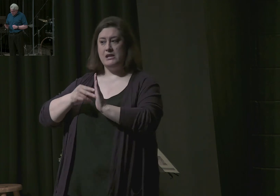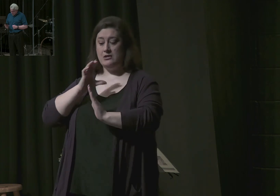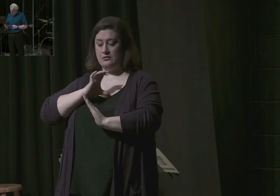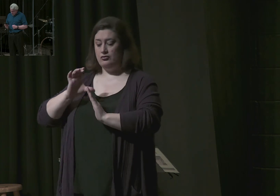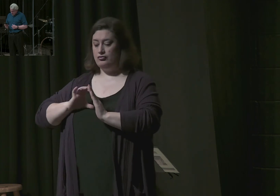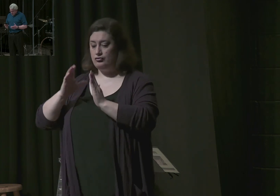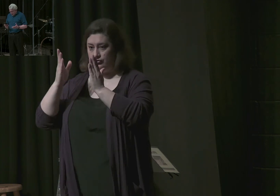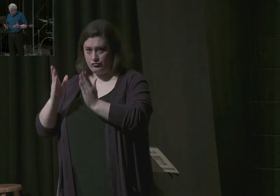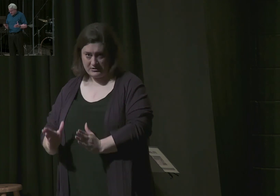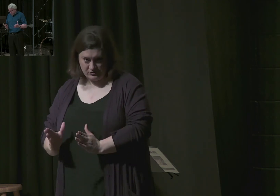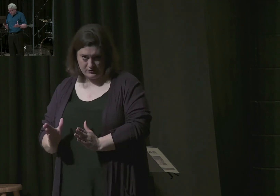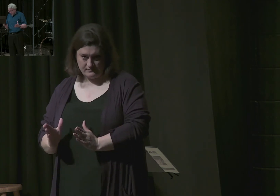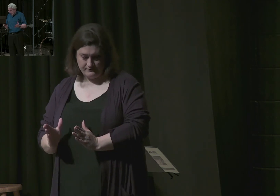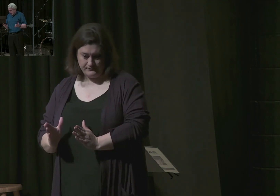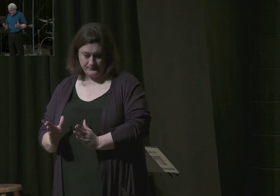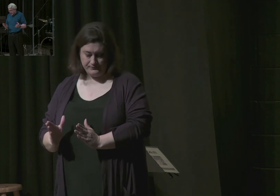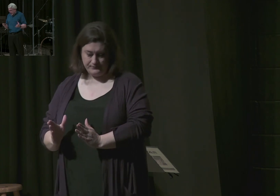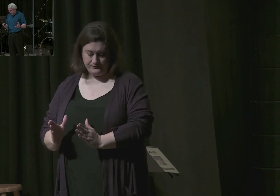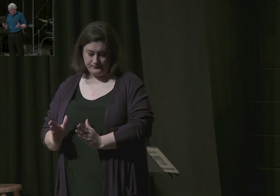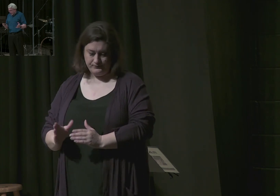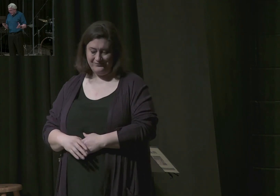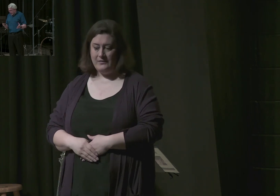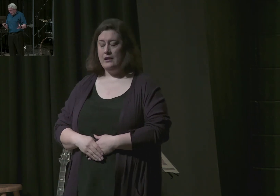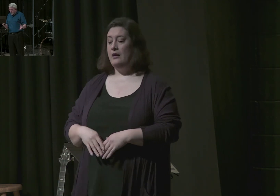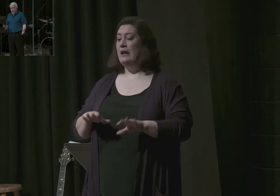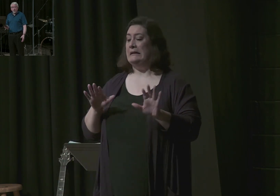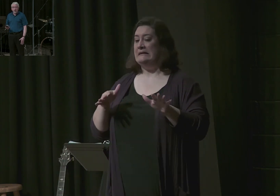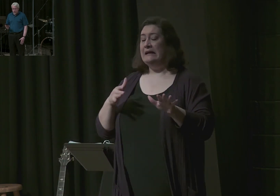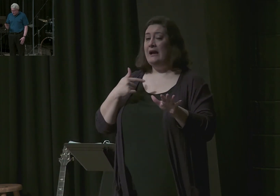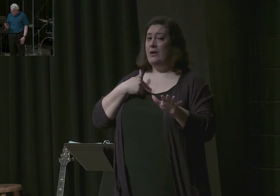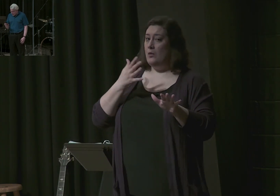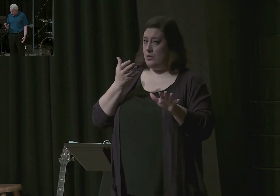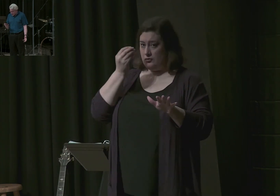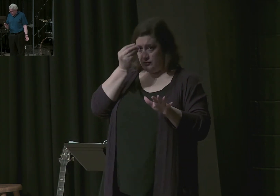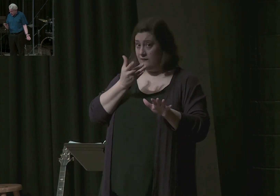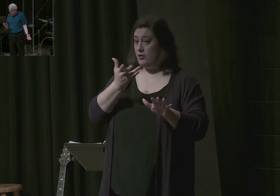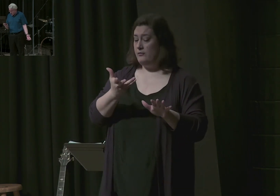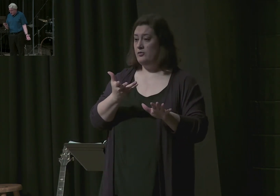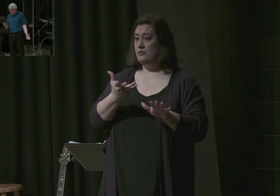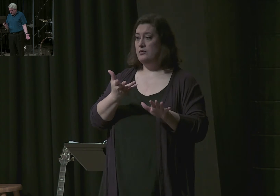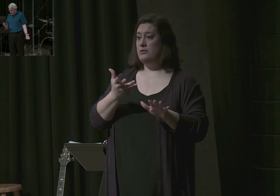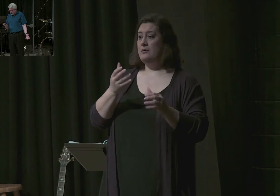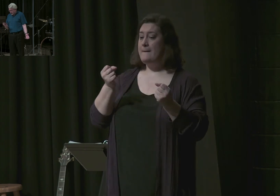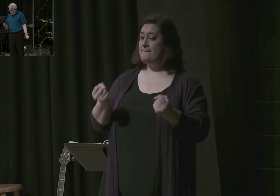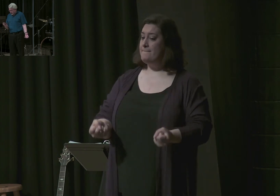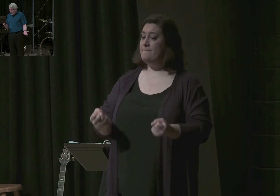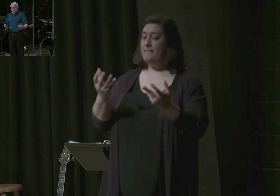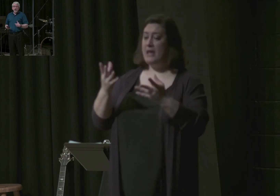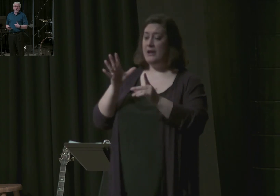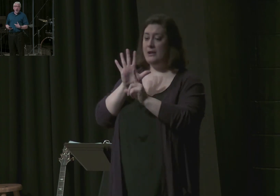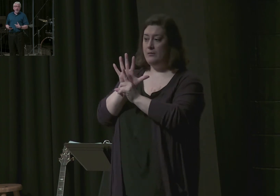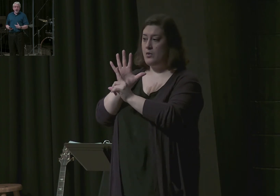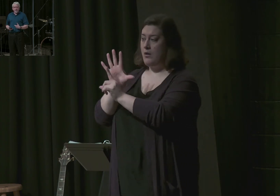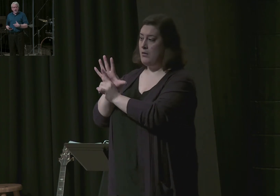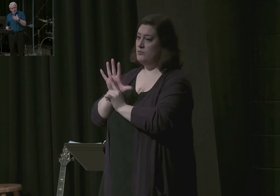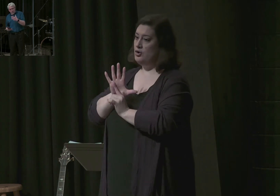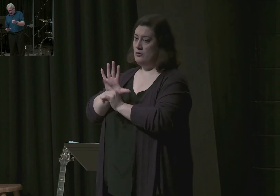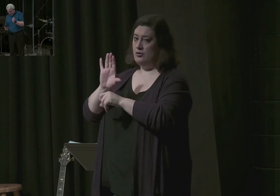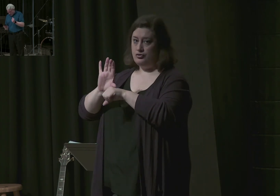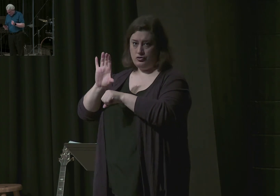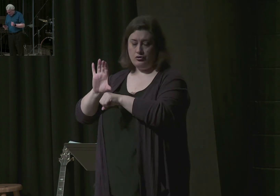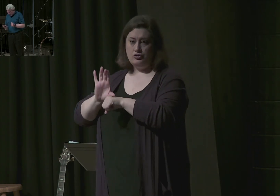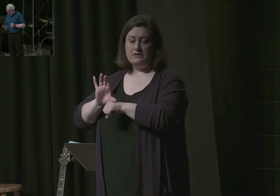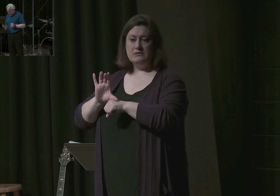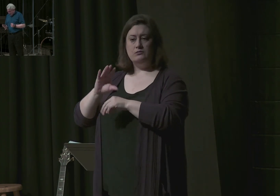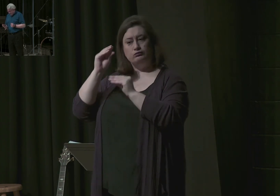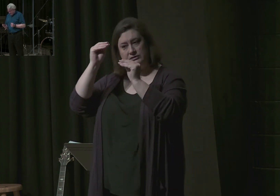this? Well, there's a teaching going around now. It's very popular in some Christian circles. It is being taught as the